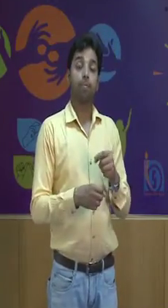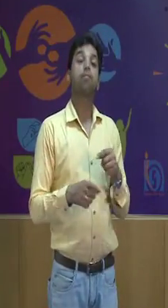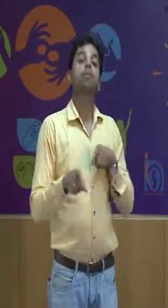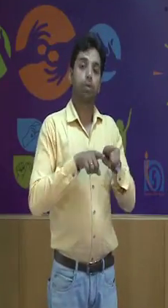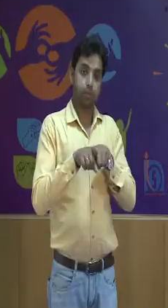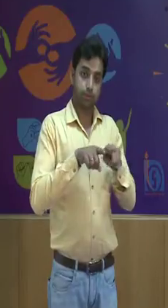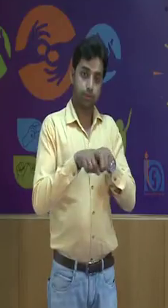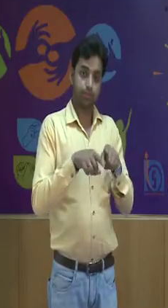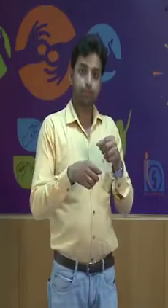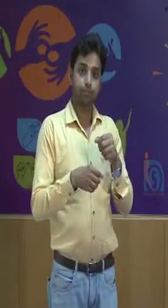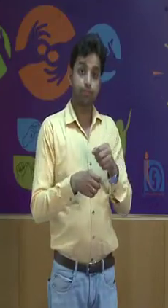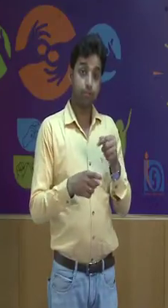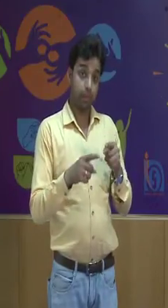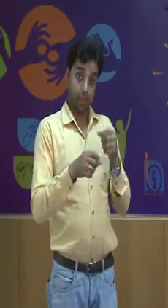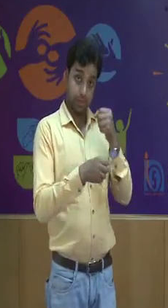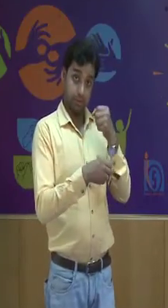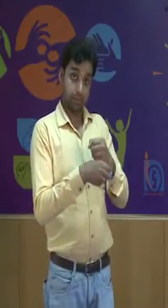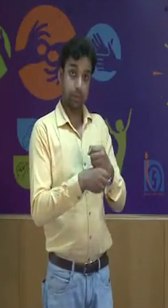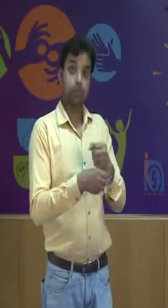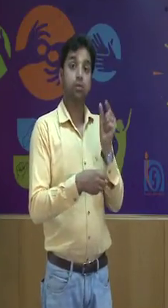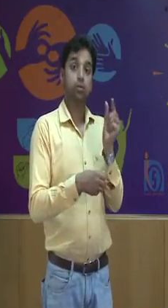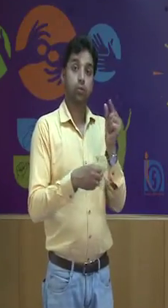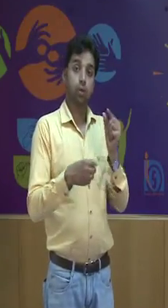For example, the Gurjaras,